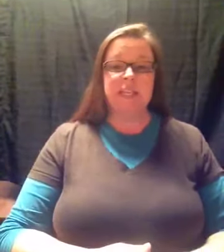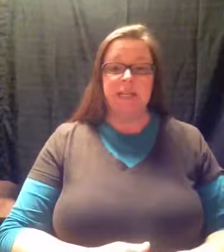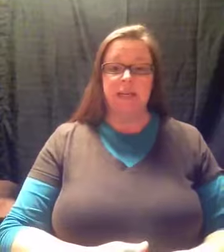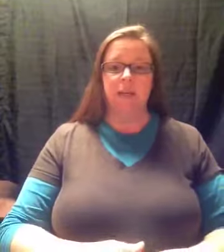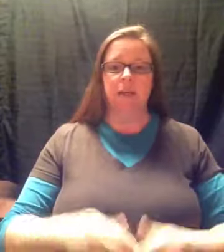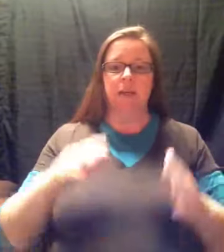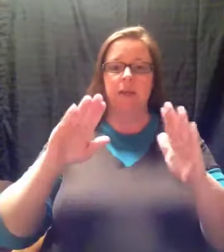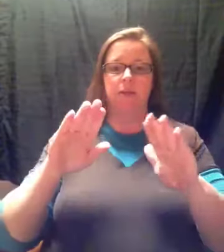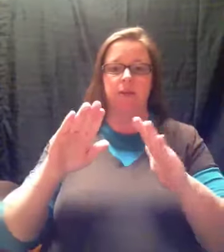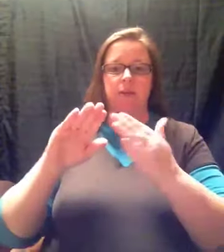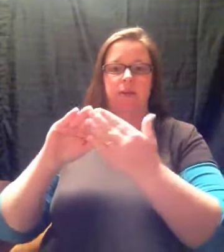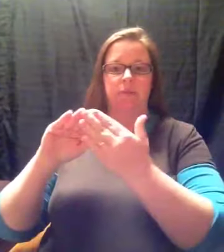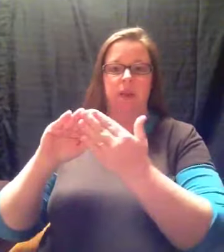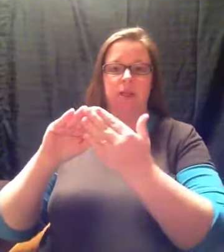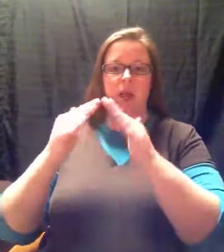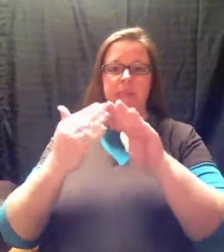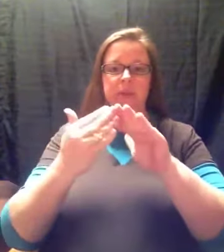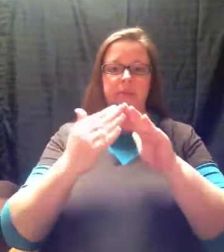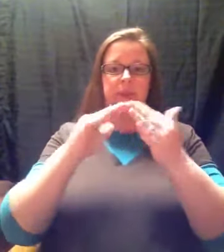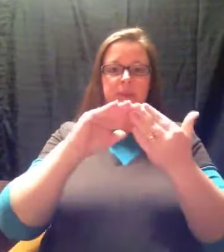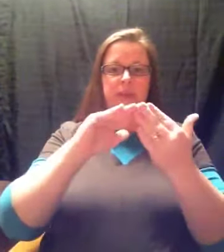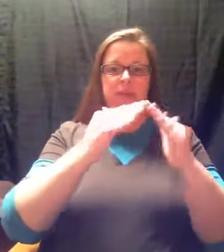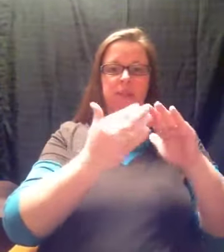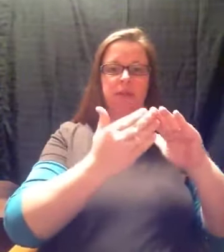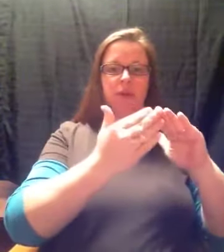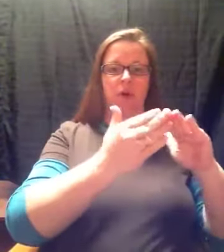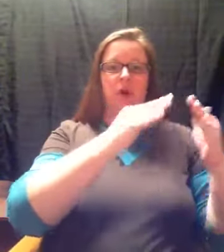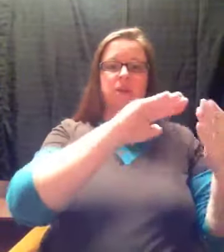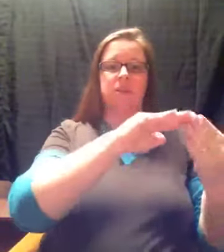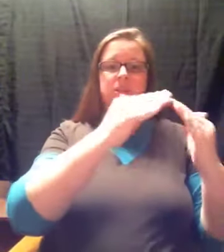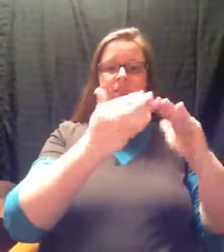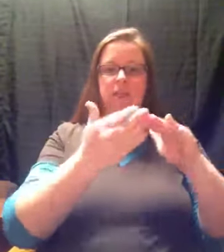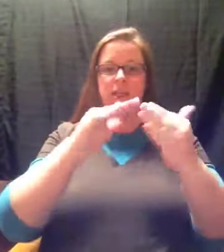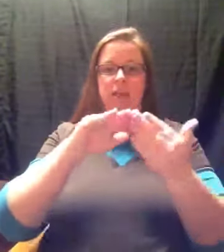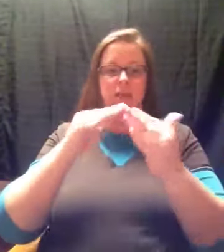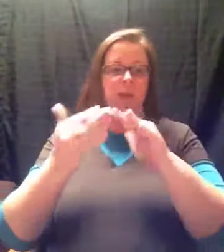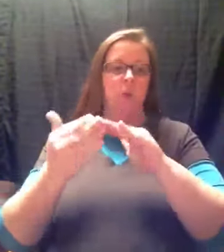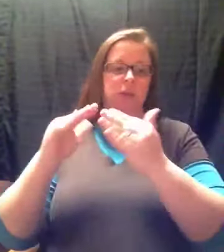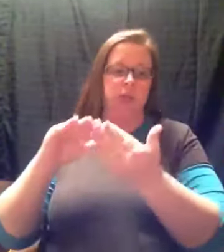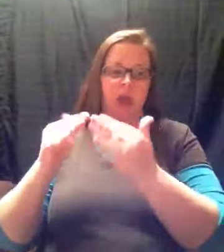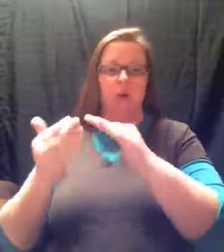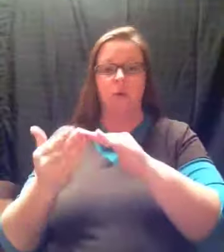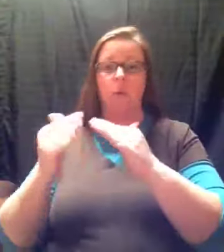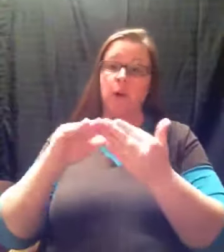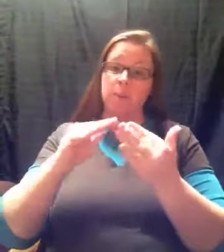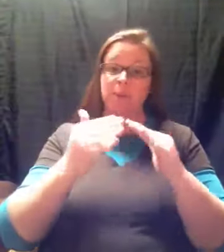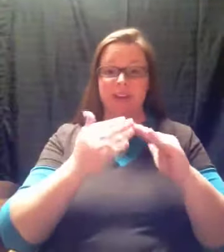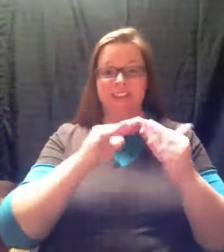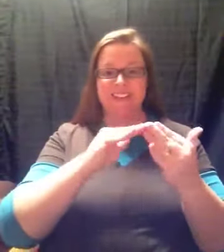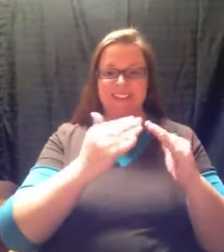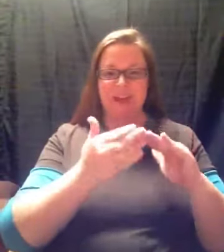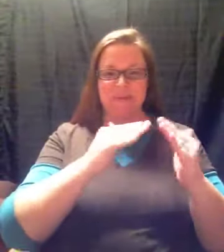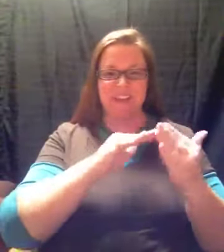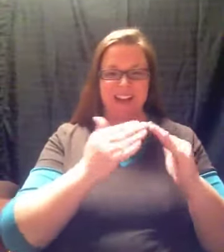City, make the tops of the buildings and you go across. City or town or community, it's the same sign.